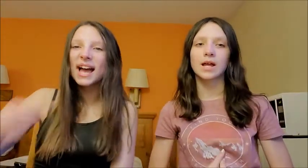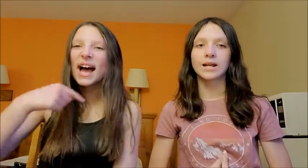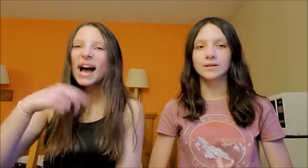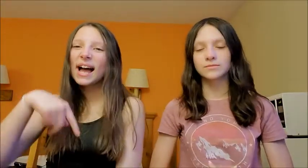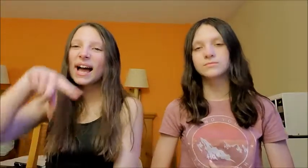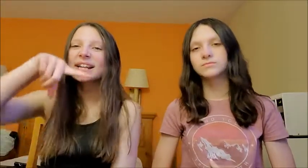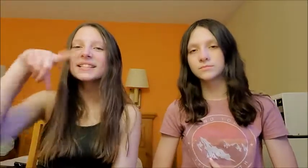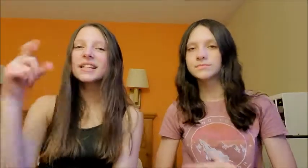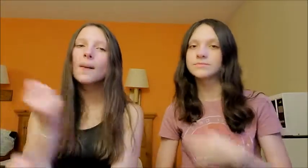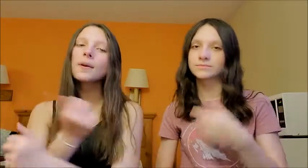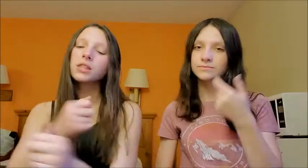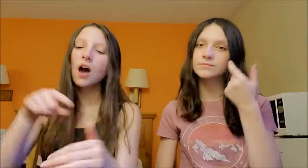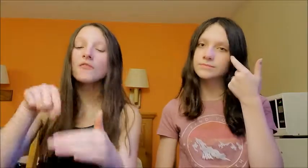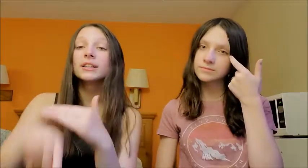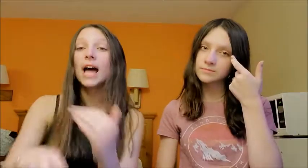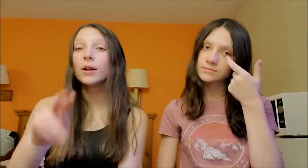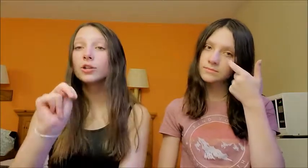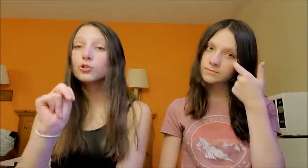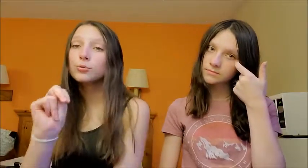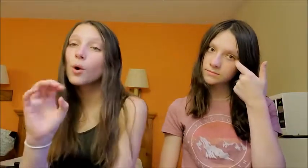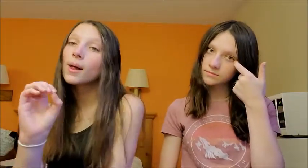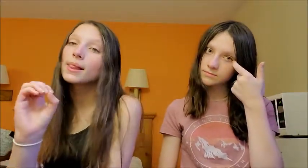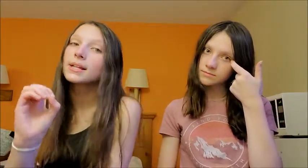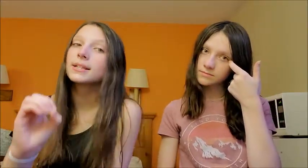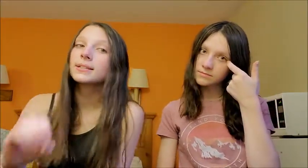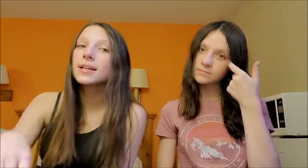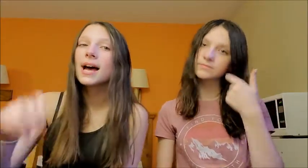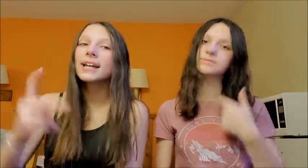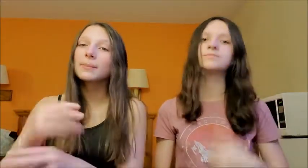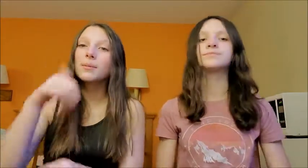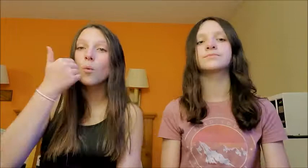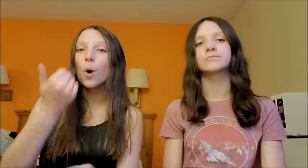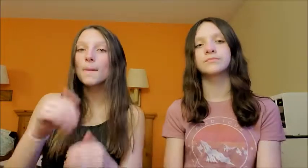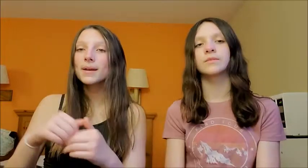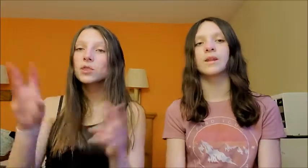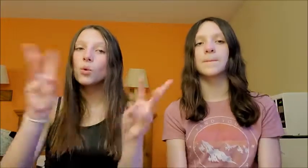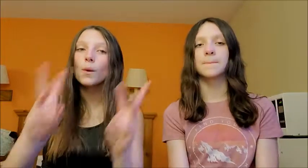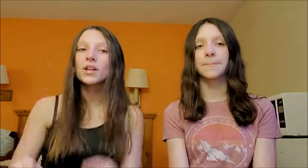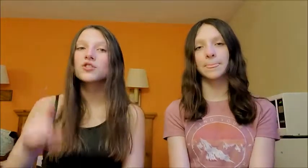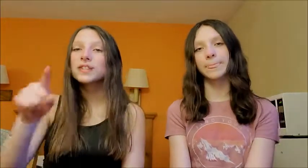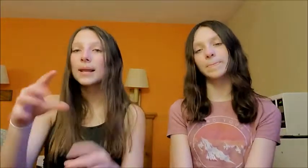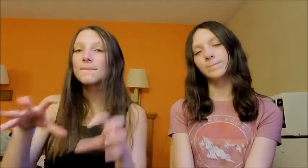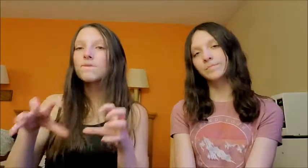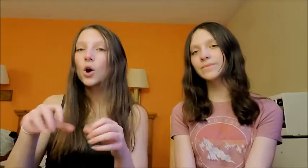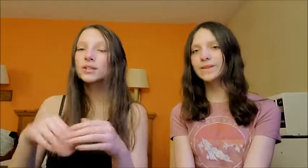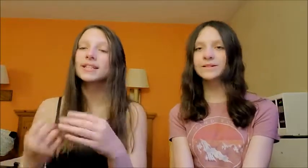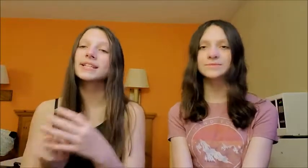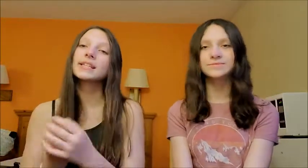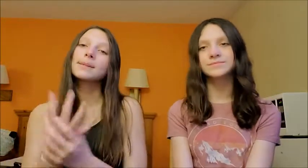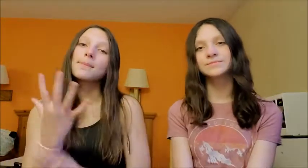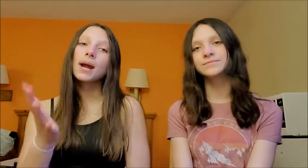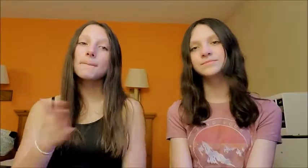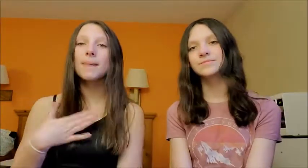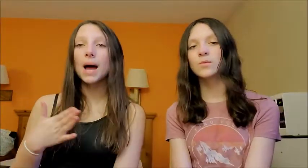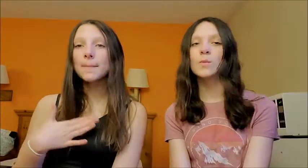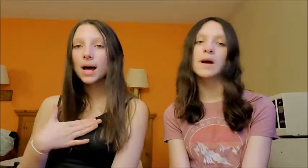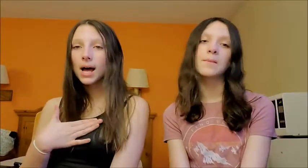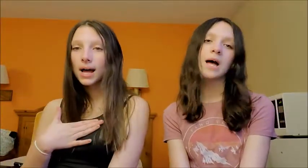I had a summer lover down in New Orleans Kept them warm in the winter, left them frozen in the spring My, my,